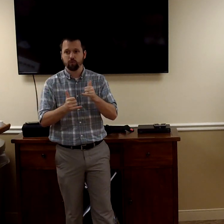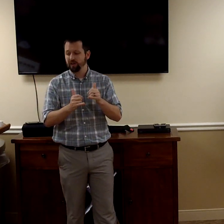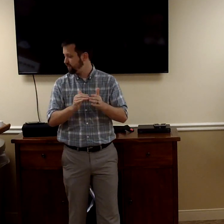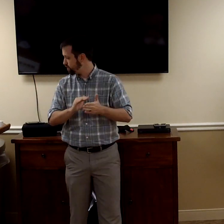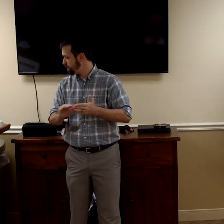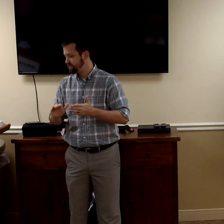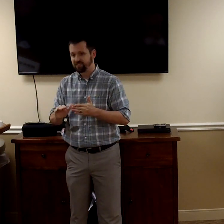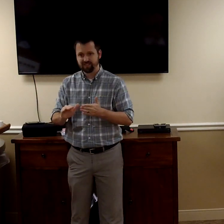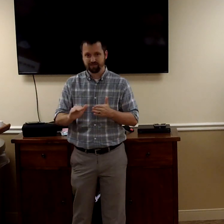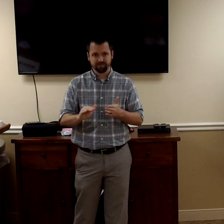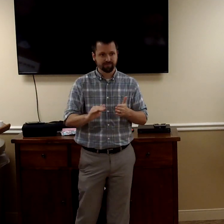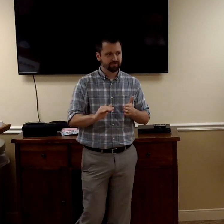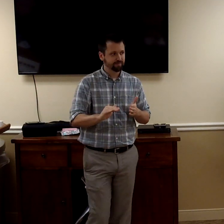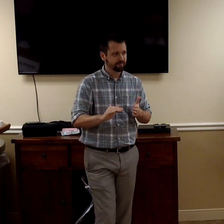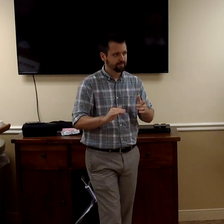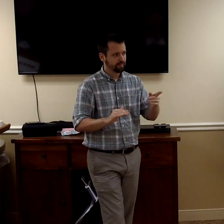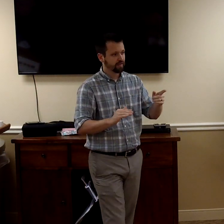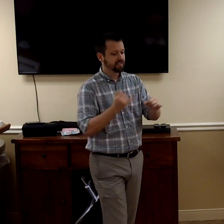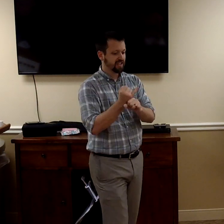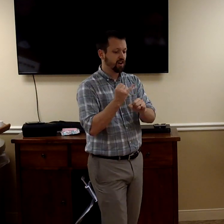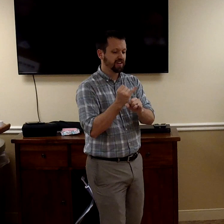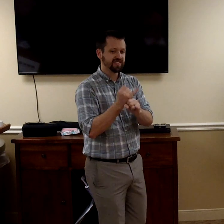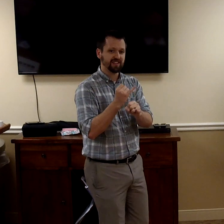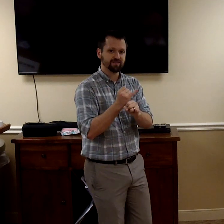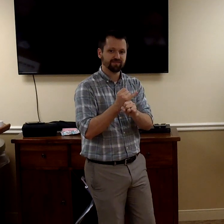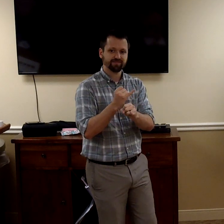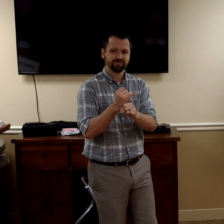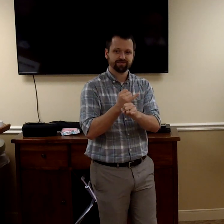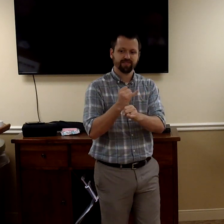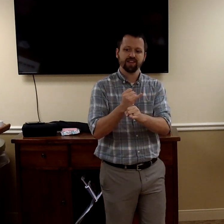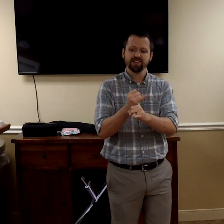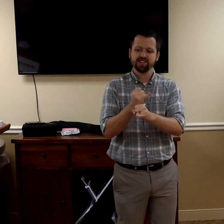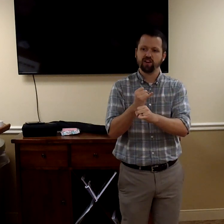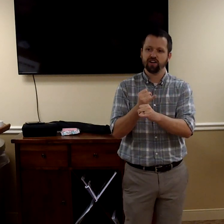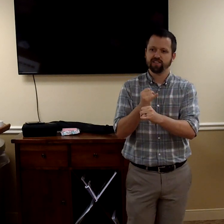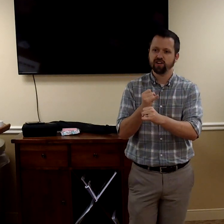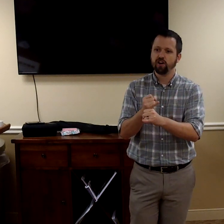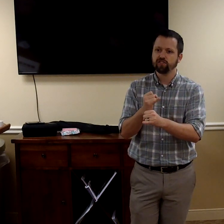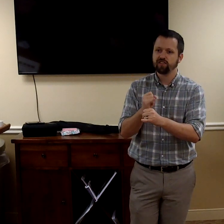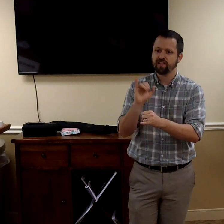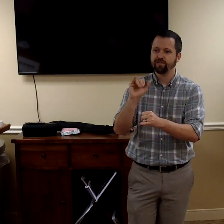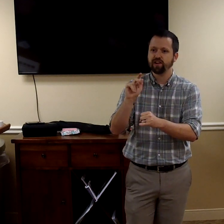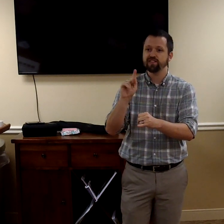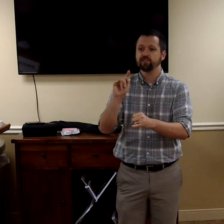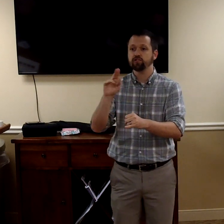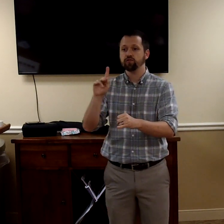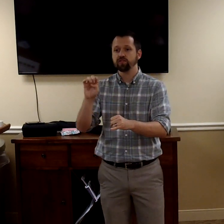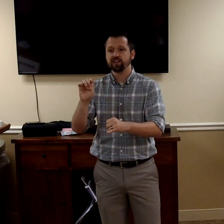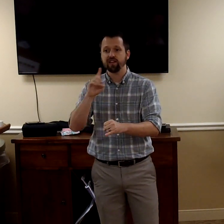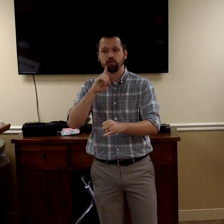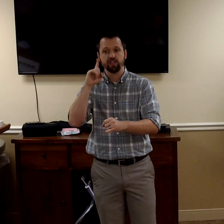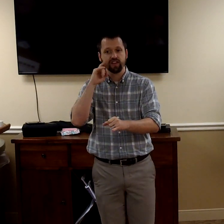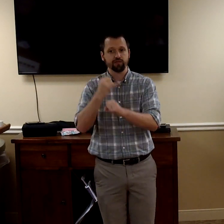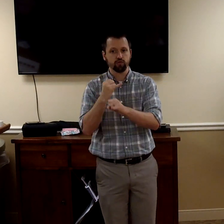we dismiss? St. Augustine. St. Augustine. St. Augustine. Also the sign for institute, because that's where the deaf school